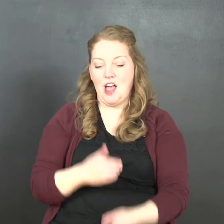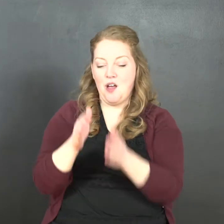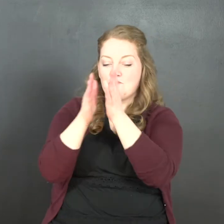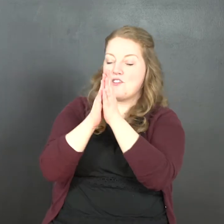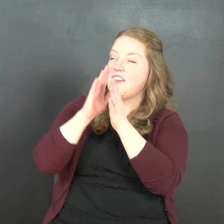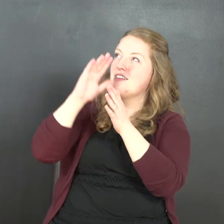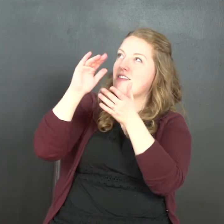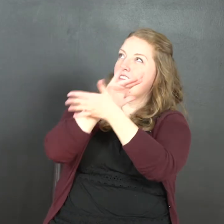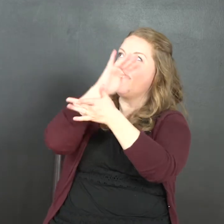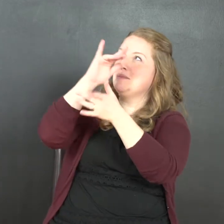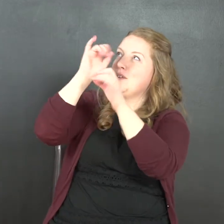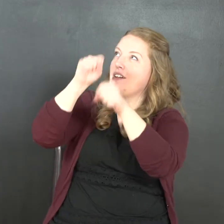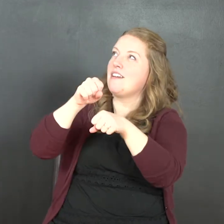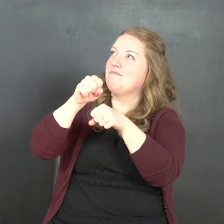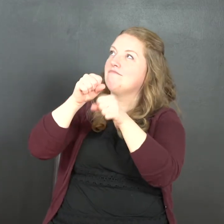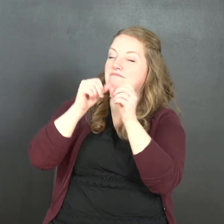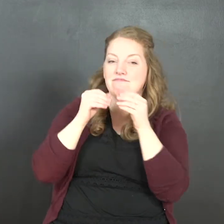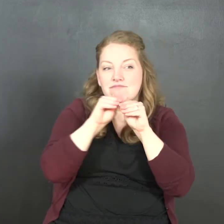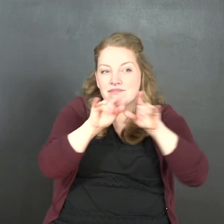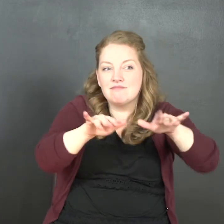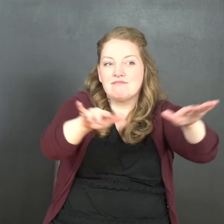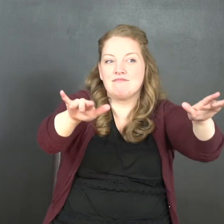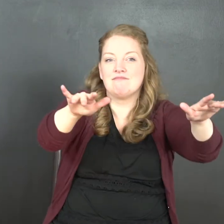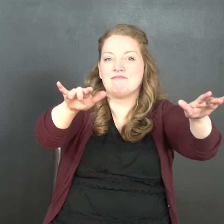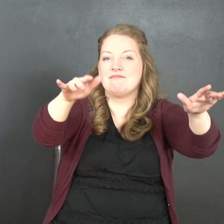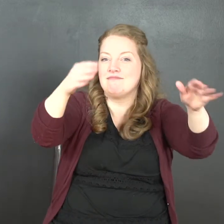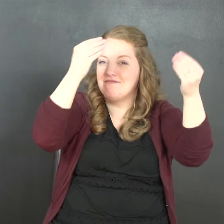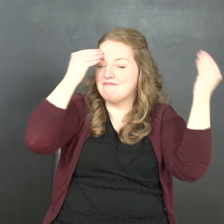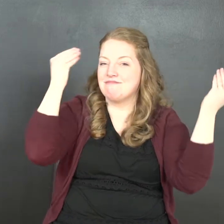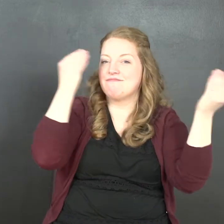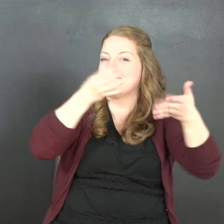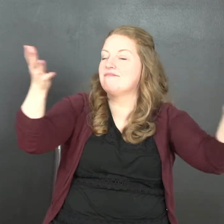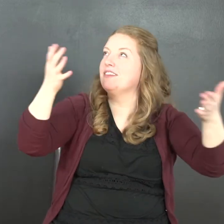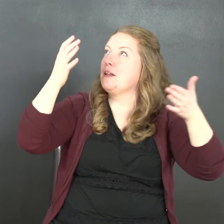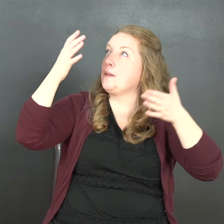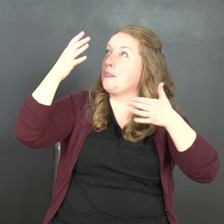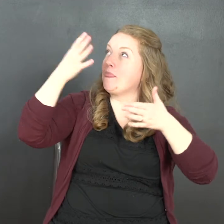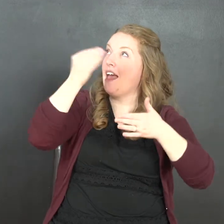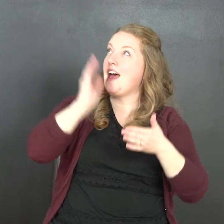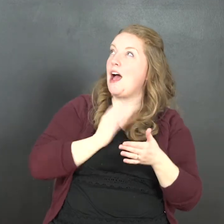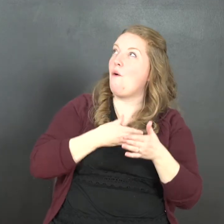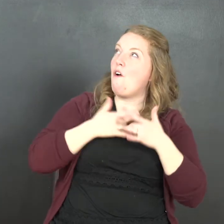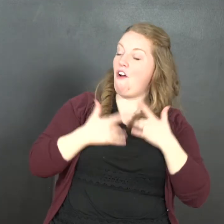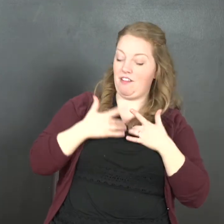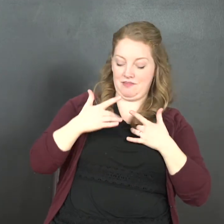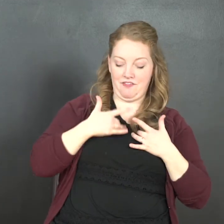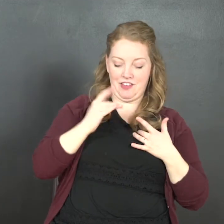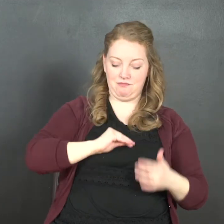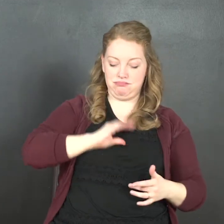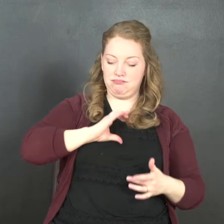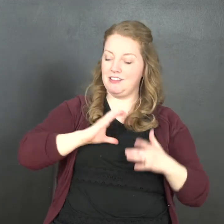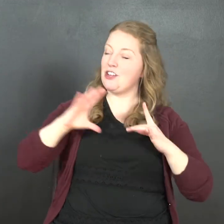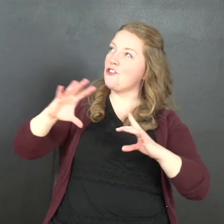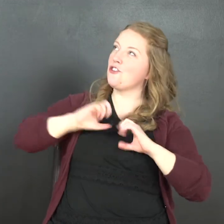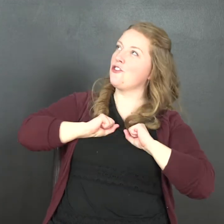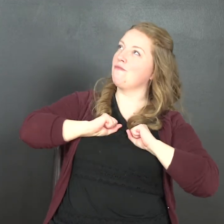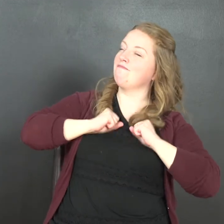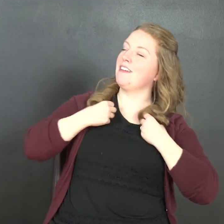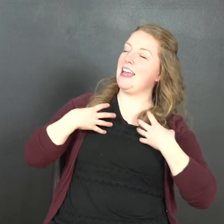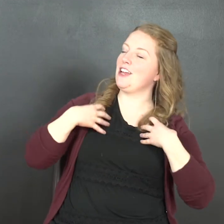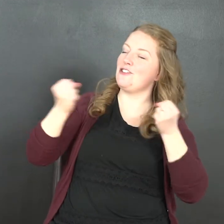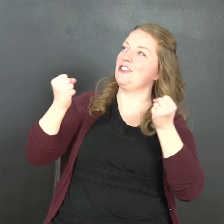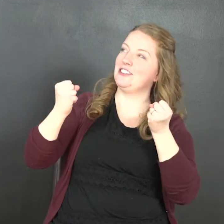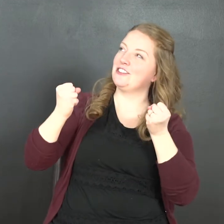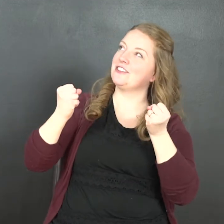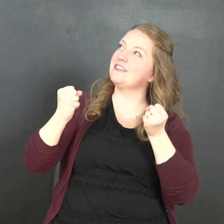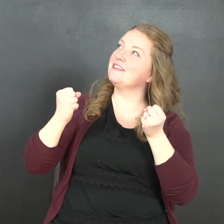clearly. I pray that our own hearts would be encouraged and strengthened because of our time today. And so we commit it to you, and we pray